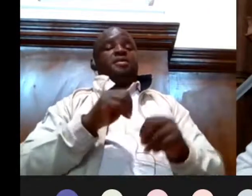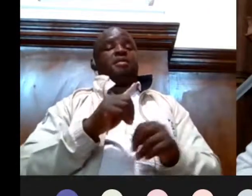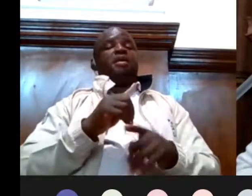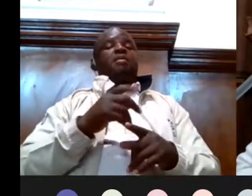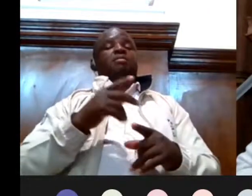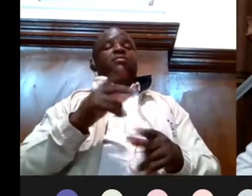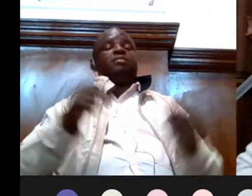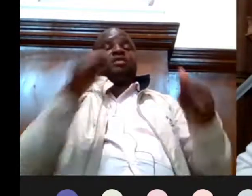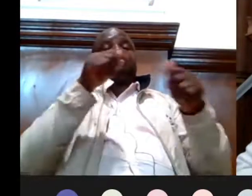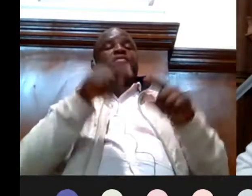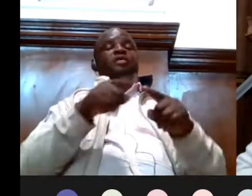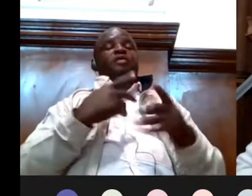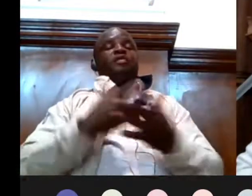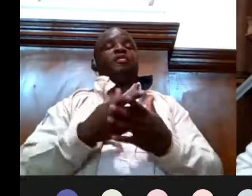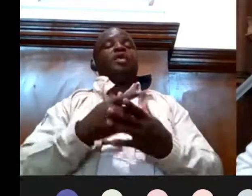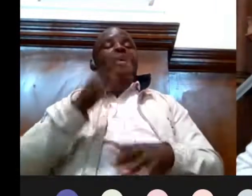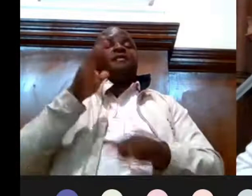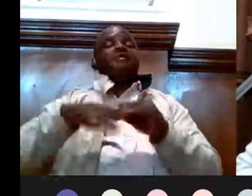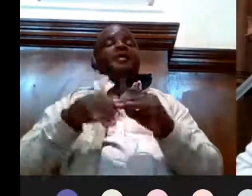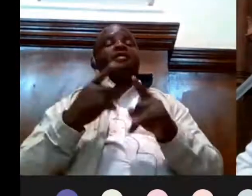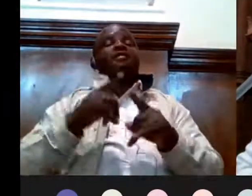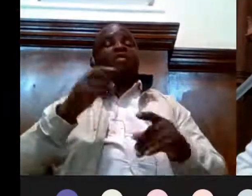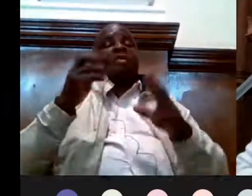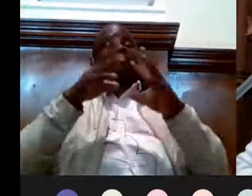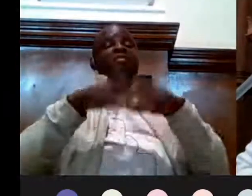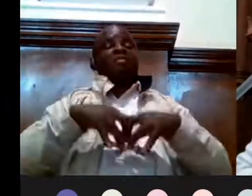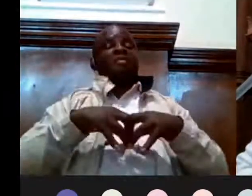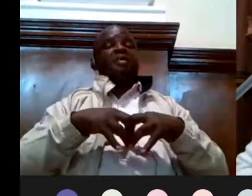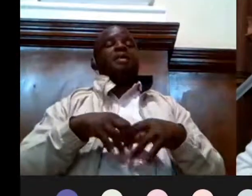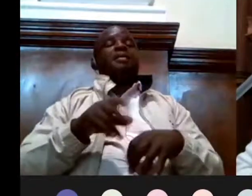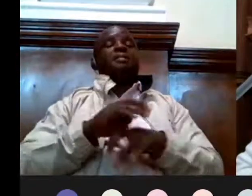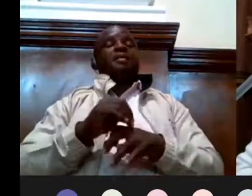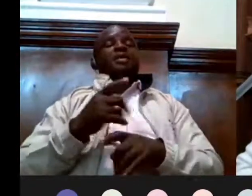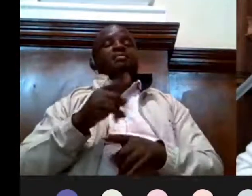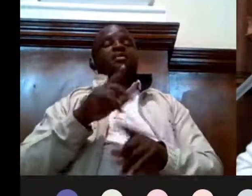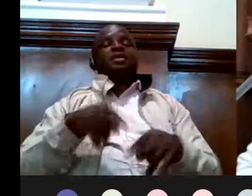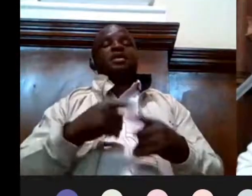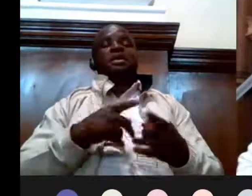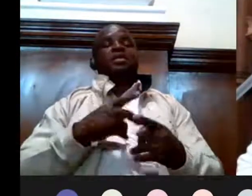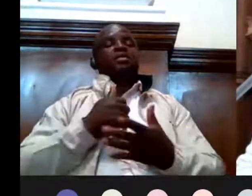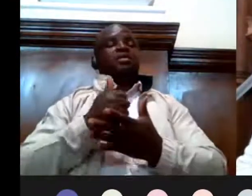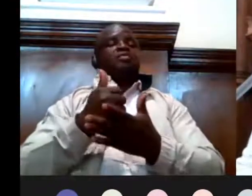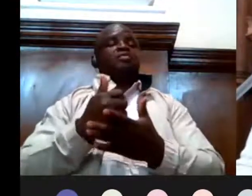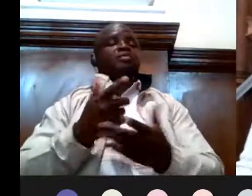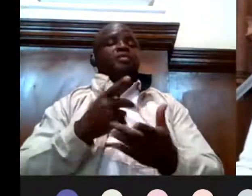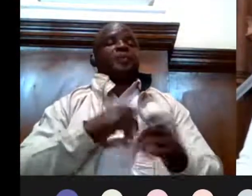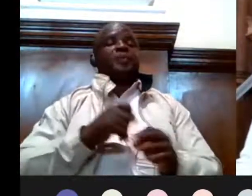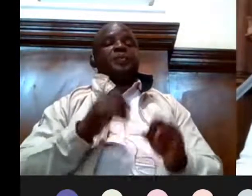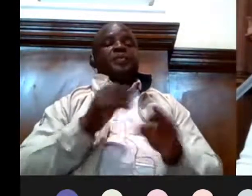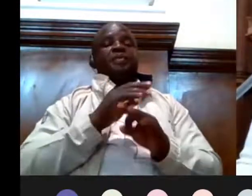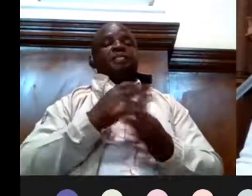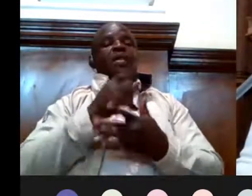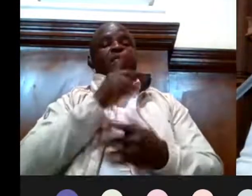the collapse of municipalities, then our words are hollow and meaningless.